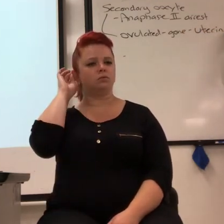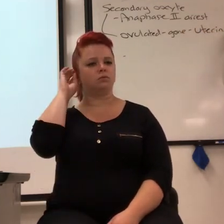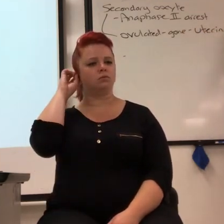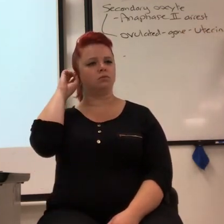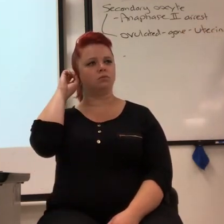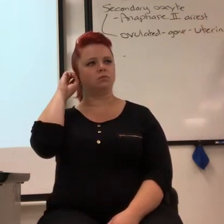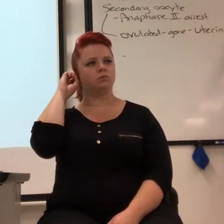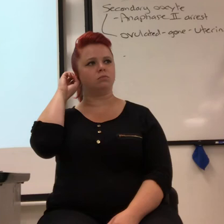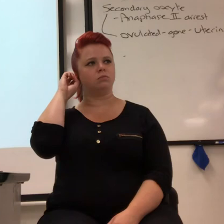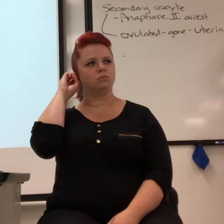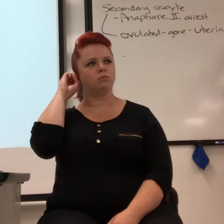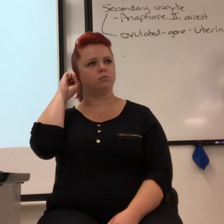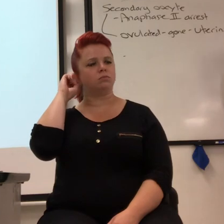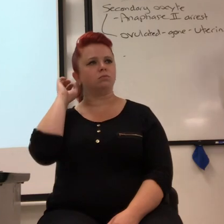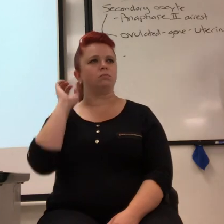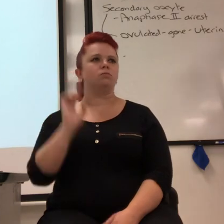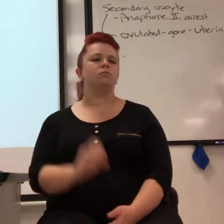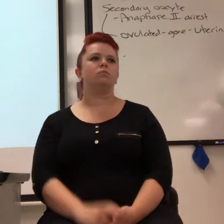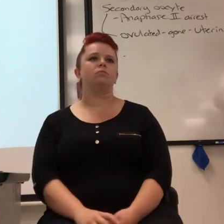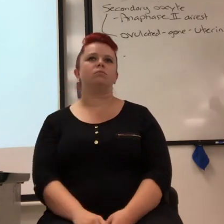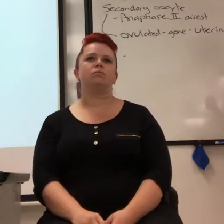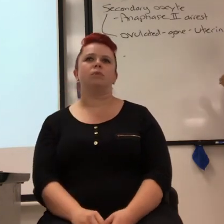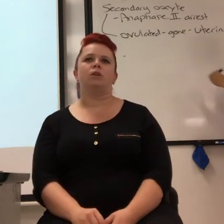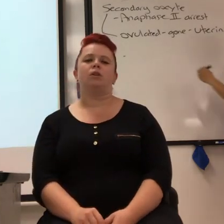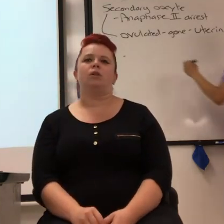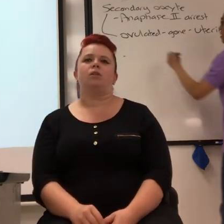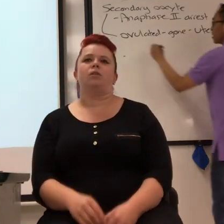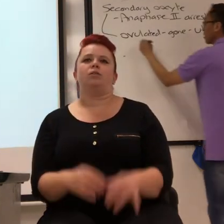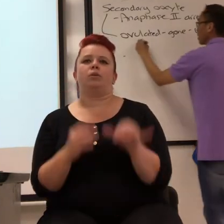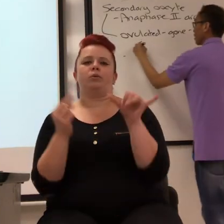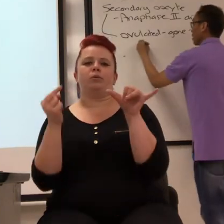uterine tube. Awaits fertilization.